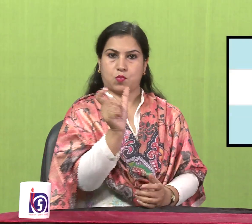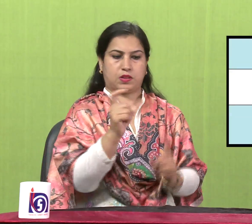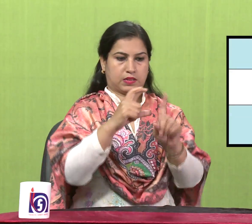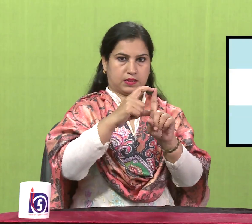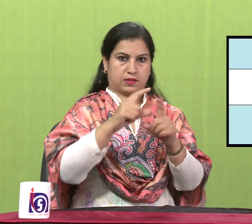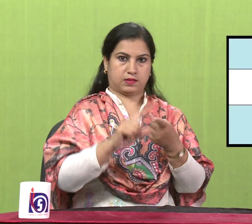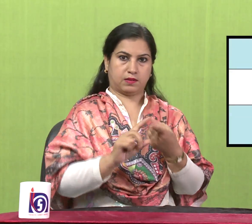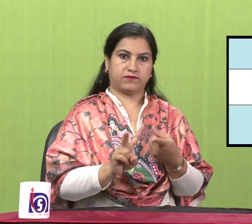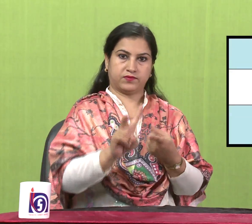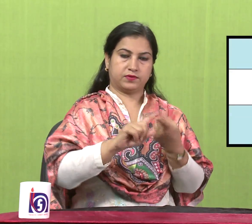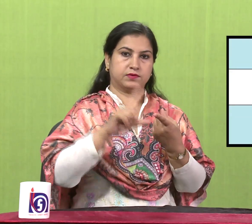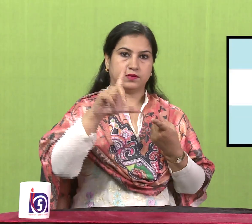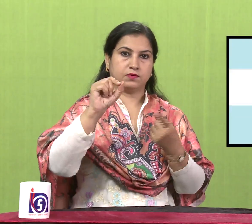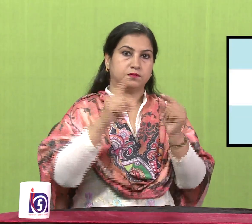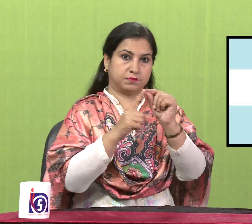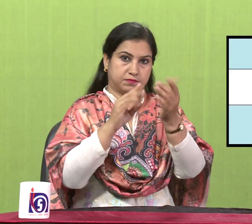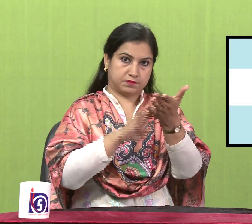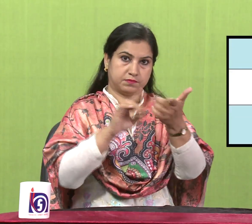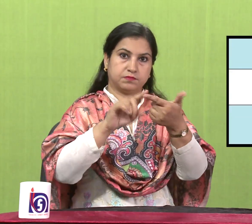Development. It is that condition